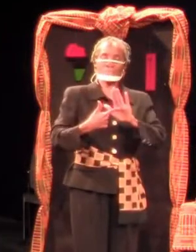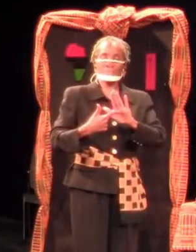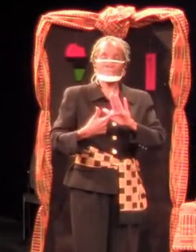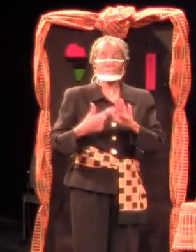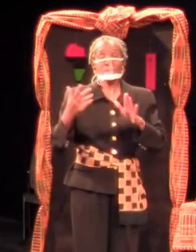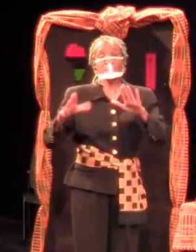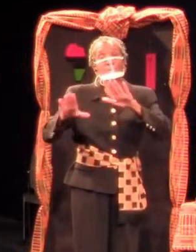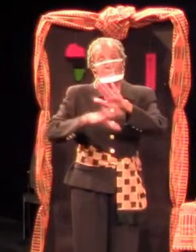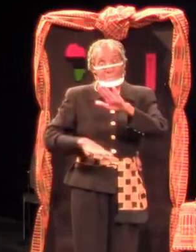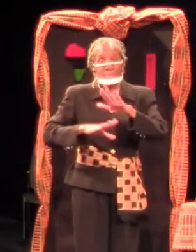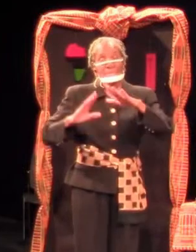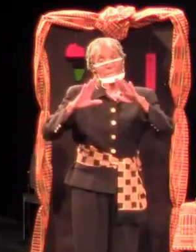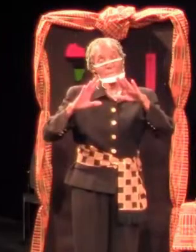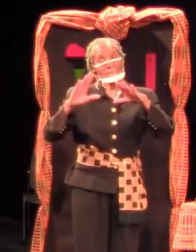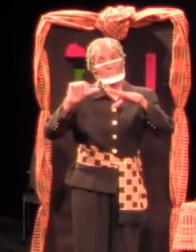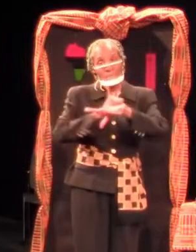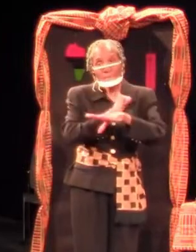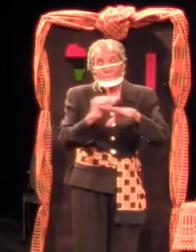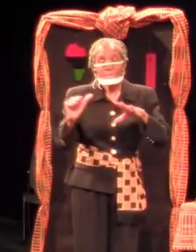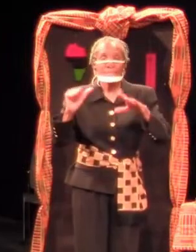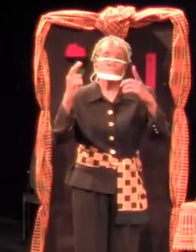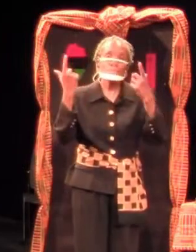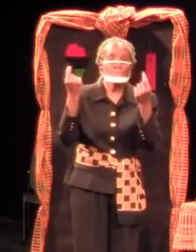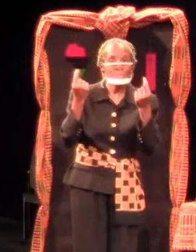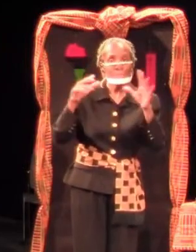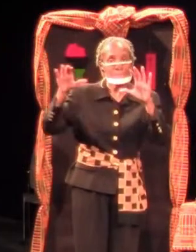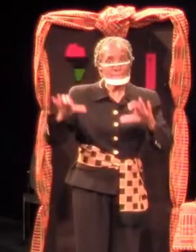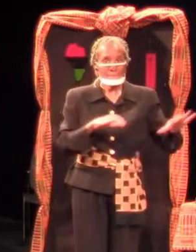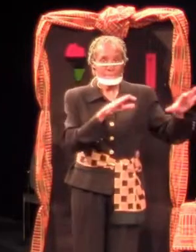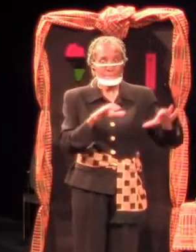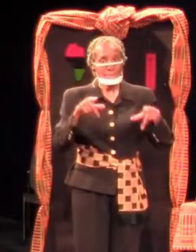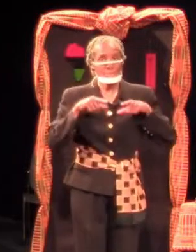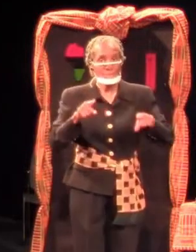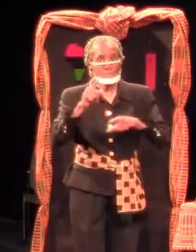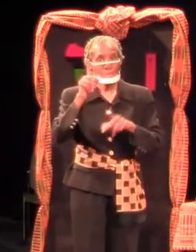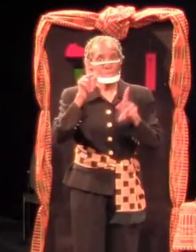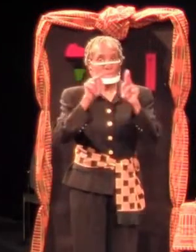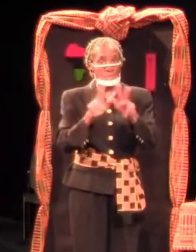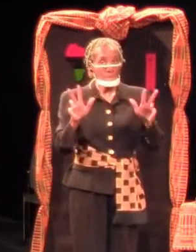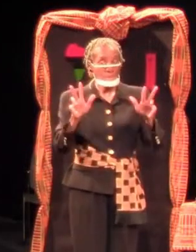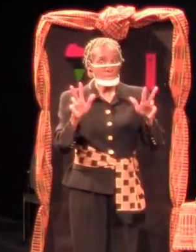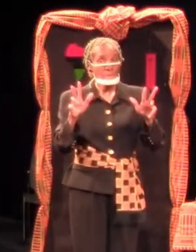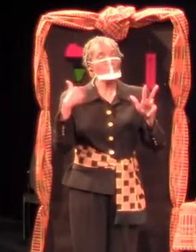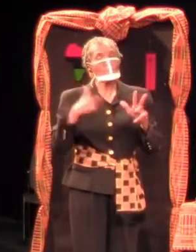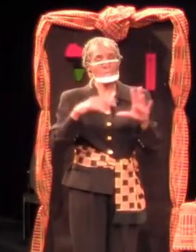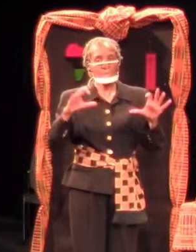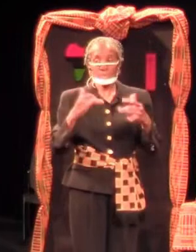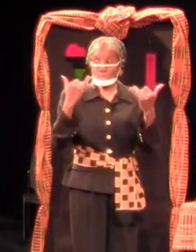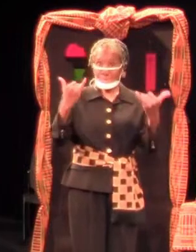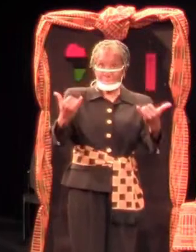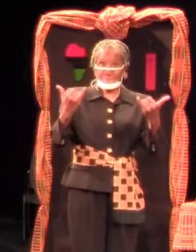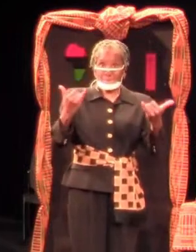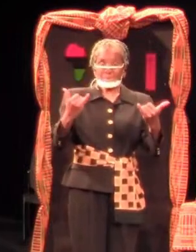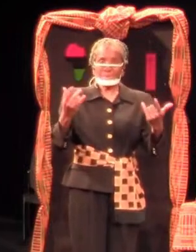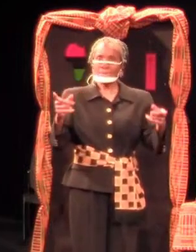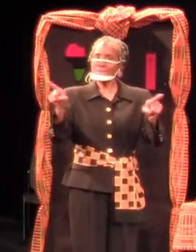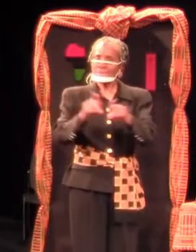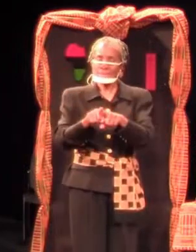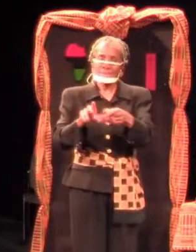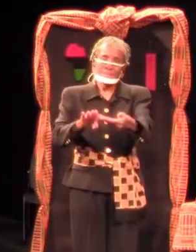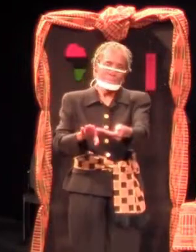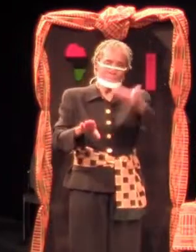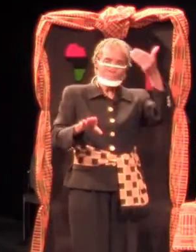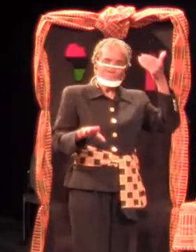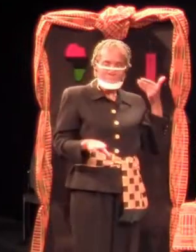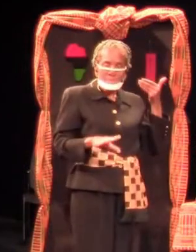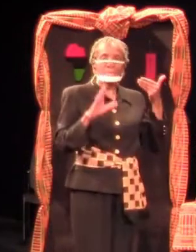The fundamental practices or activities of Kwanzaa that we practice today are the same ones that you